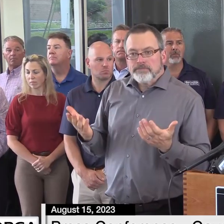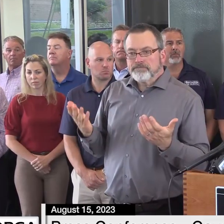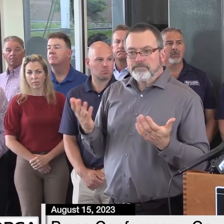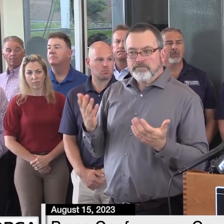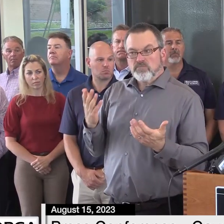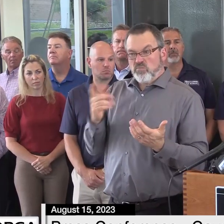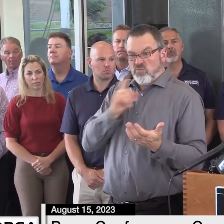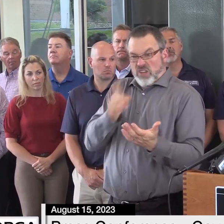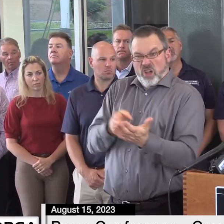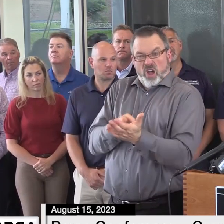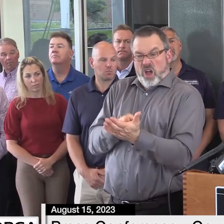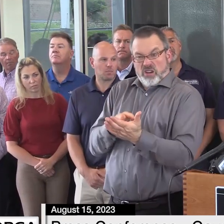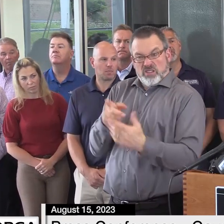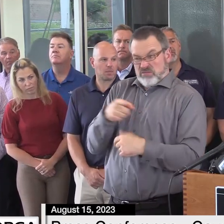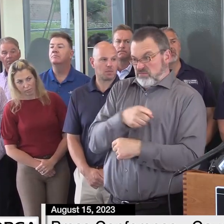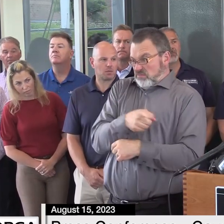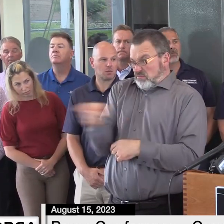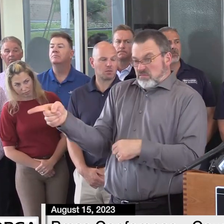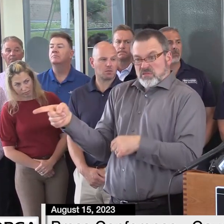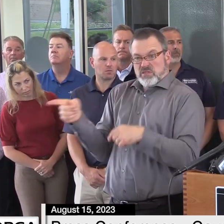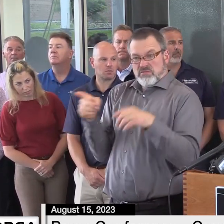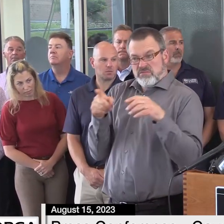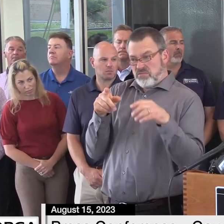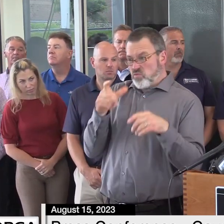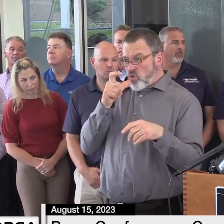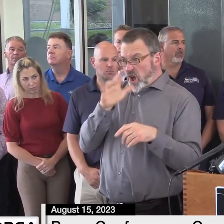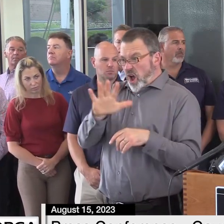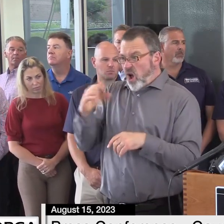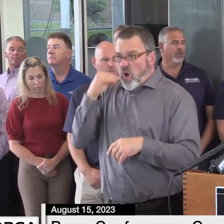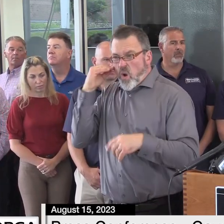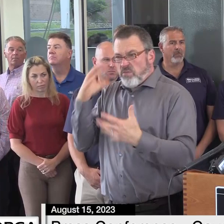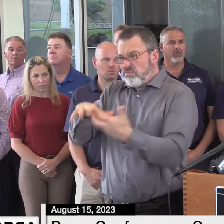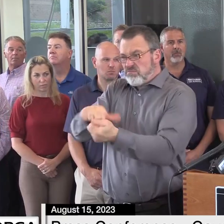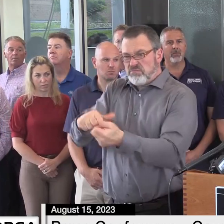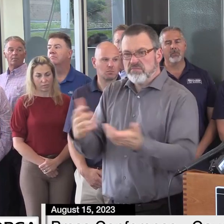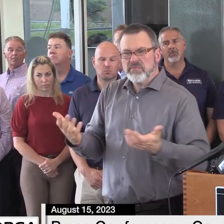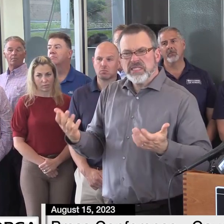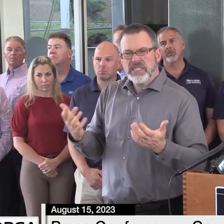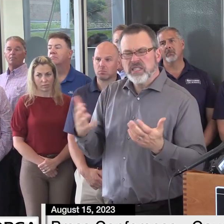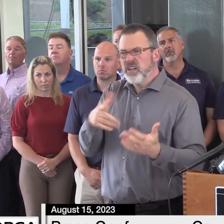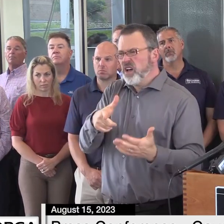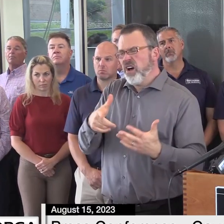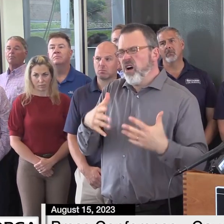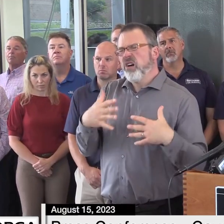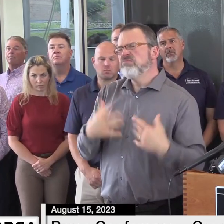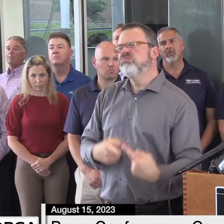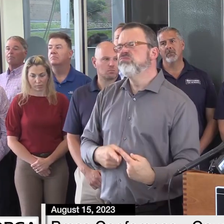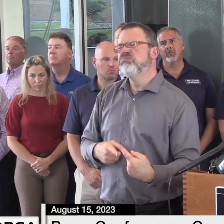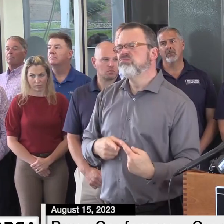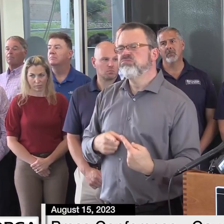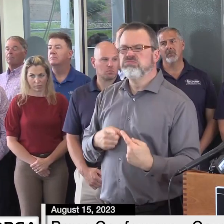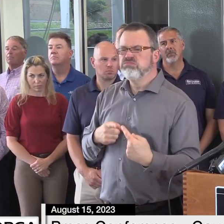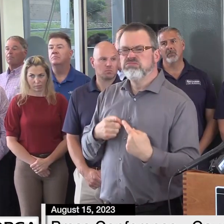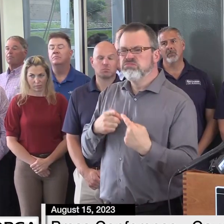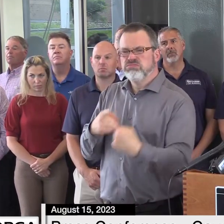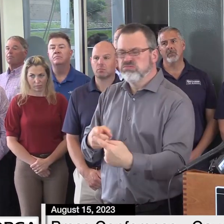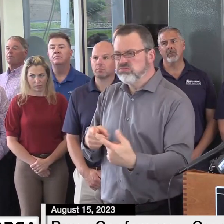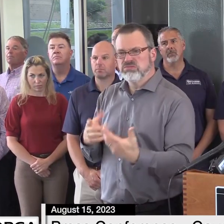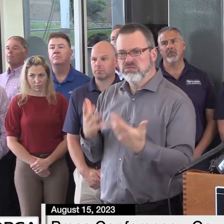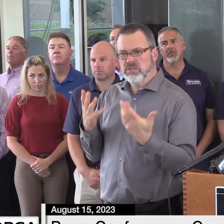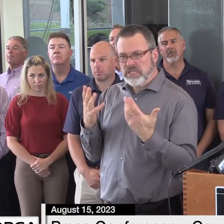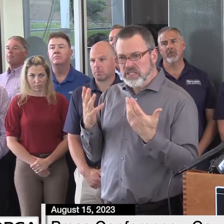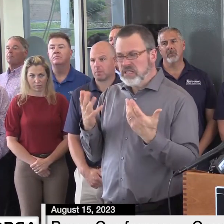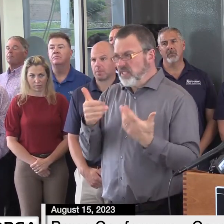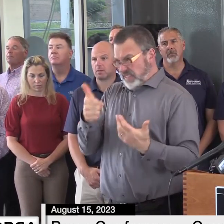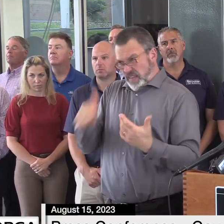it's just, again, for those who are impacted and really struggling, this is just an added expense that they don't need. Right.